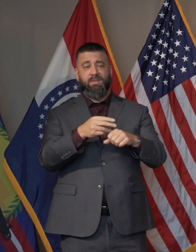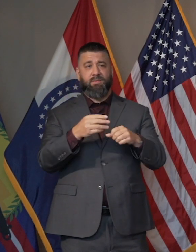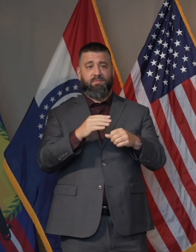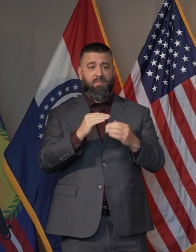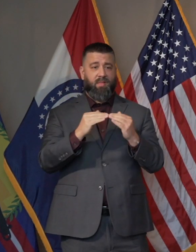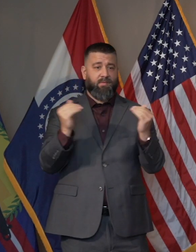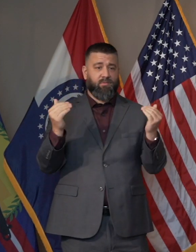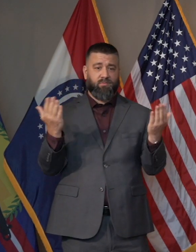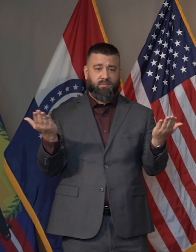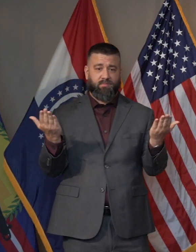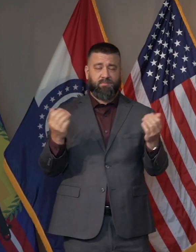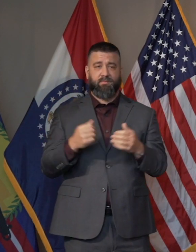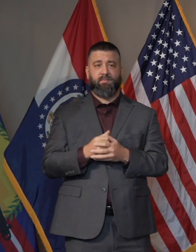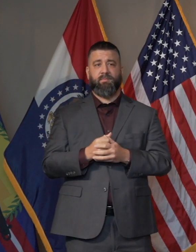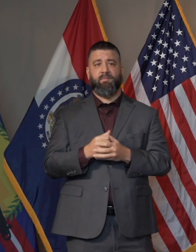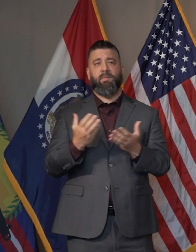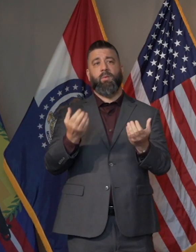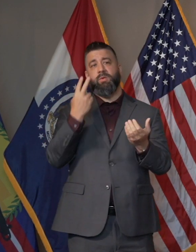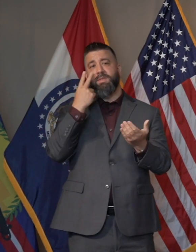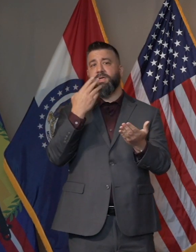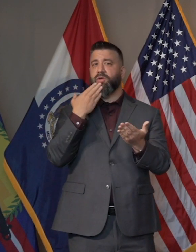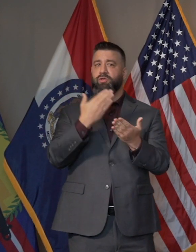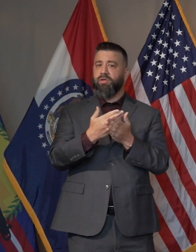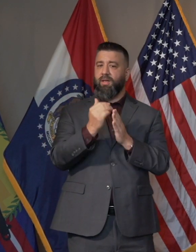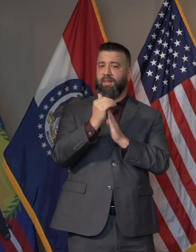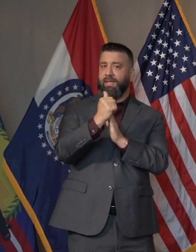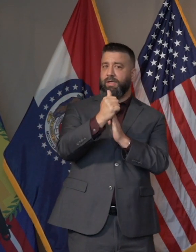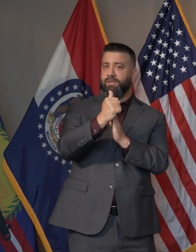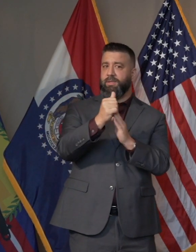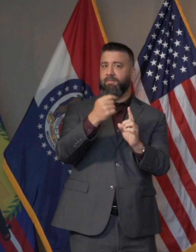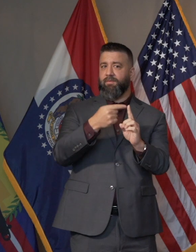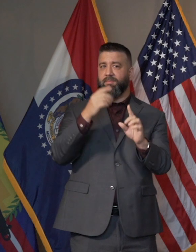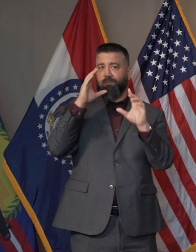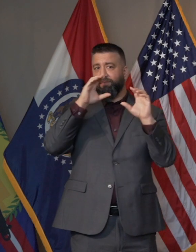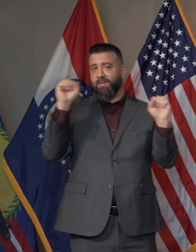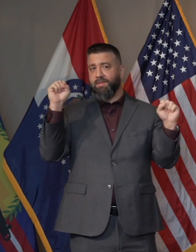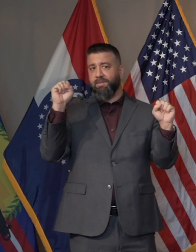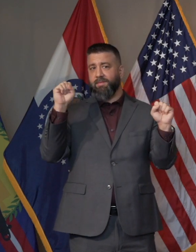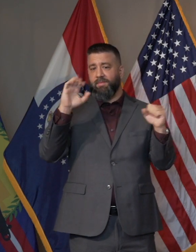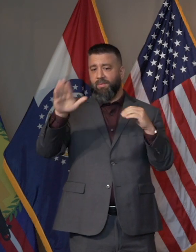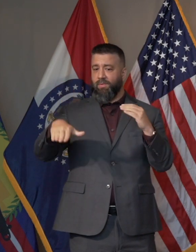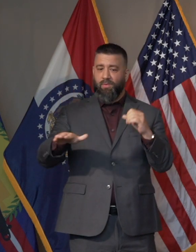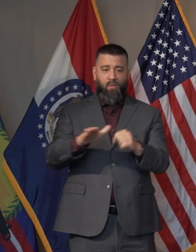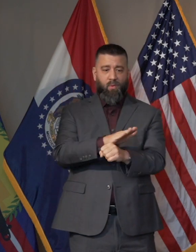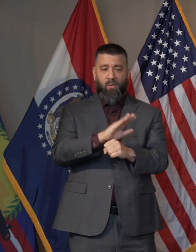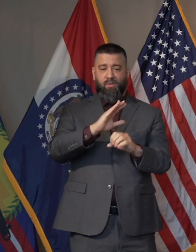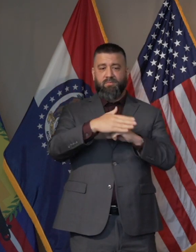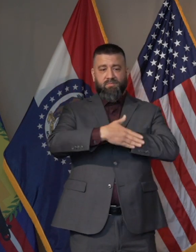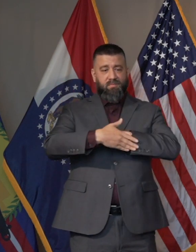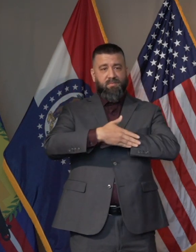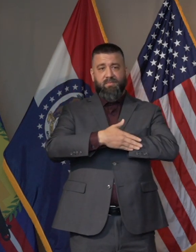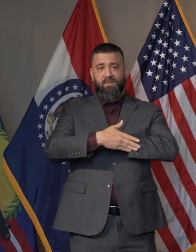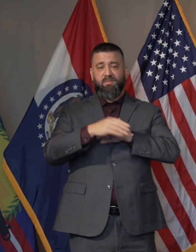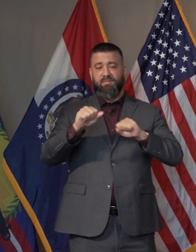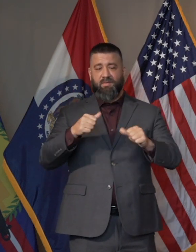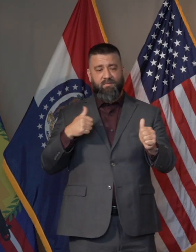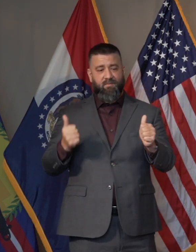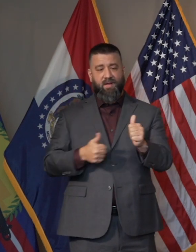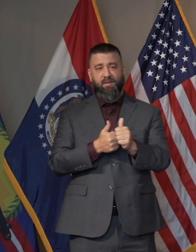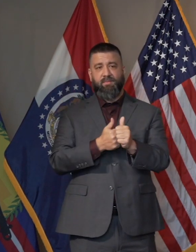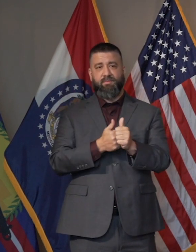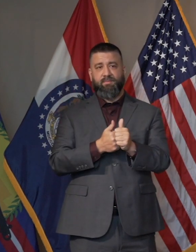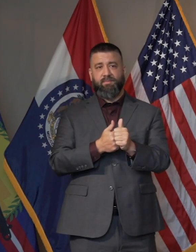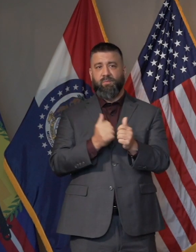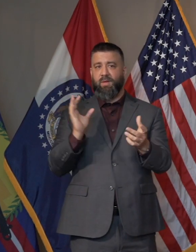see good, solid guidance that the entire country could follow surrounding all of our activities and